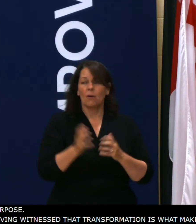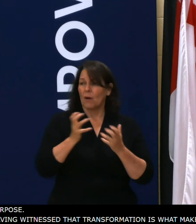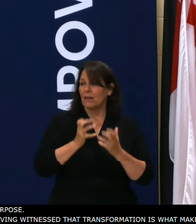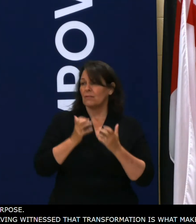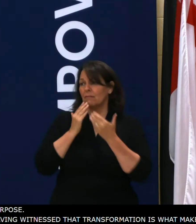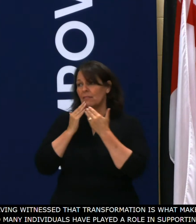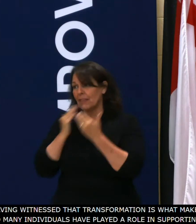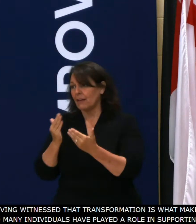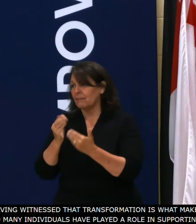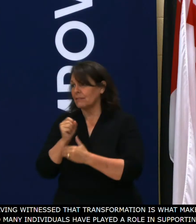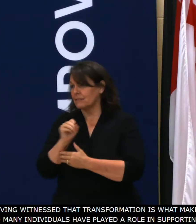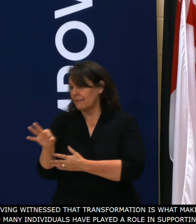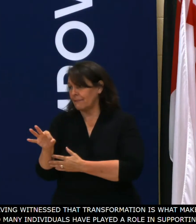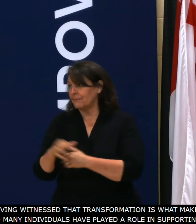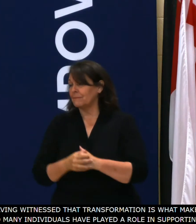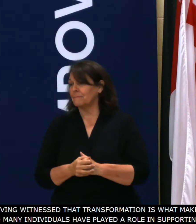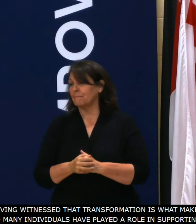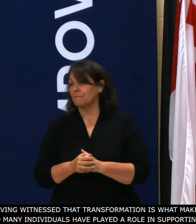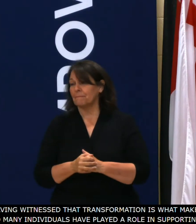staff.